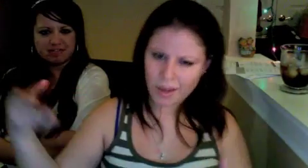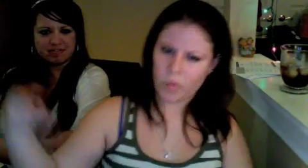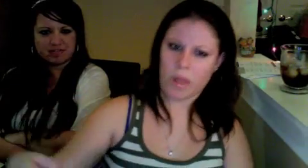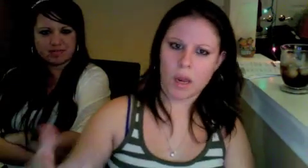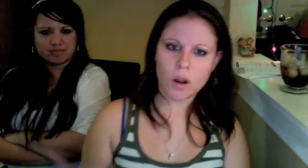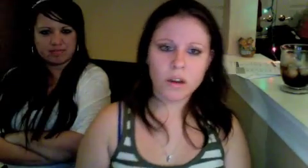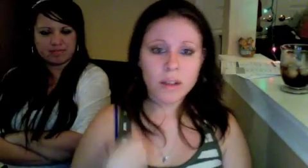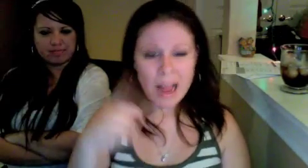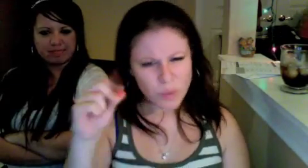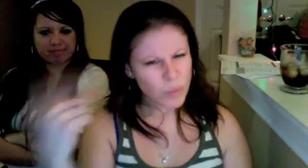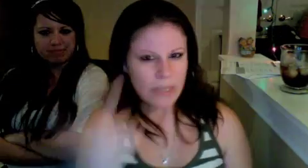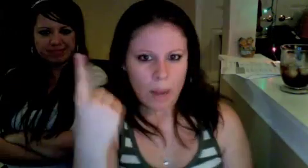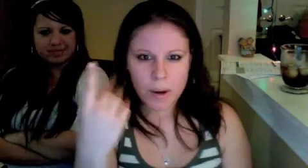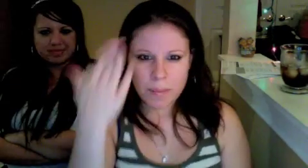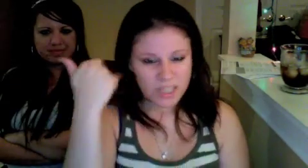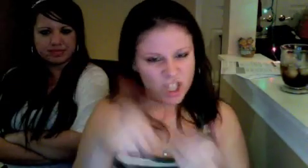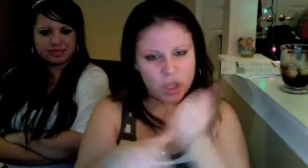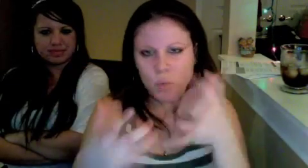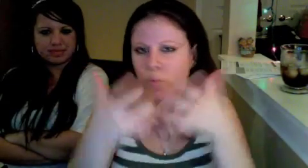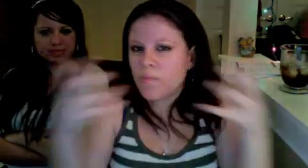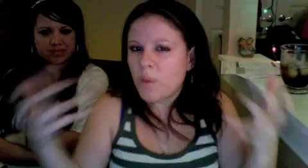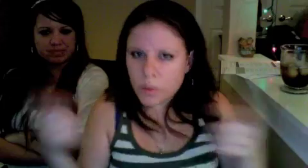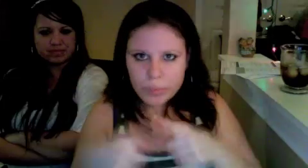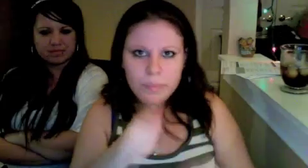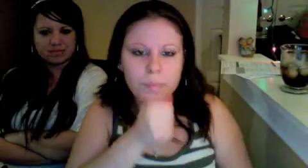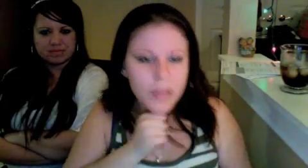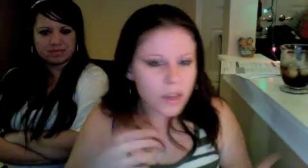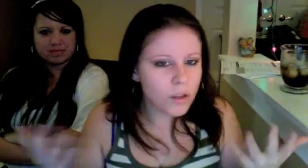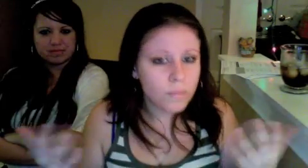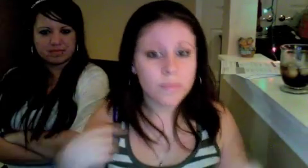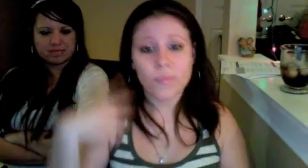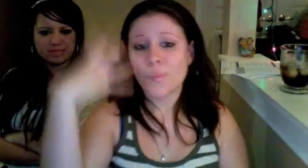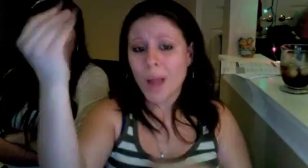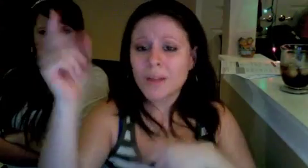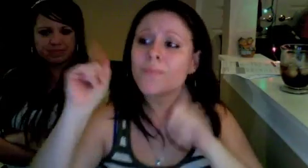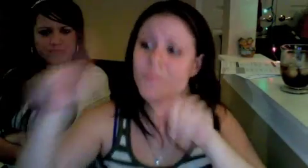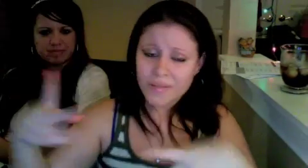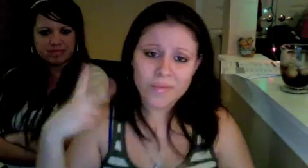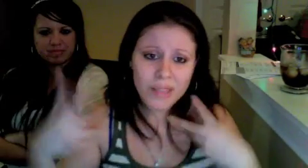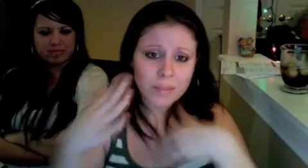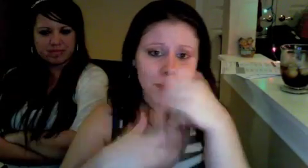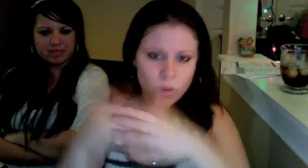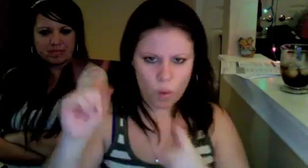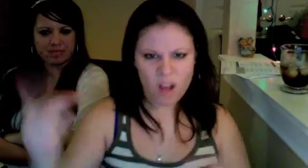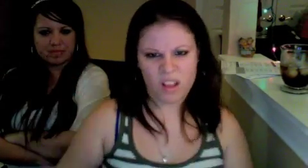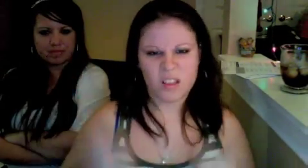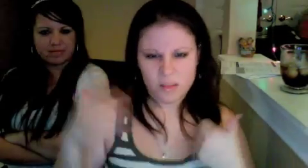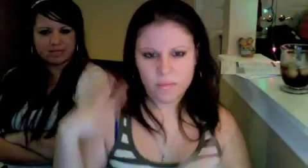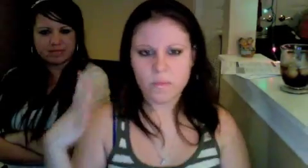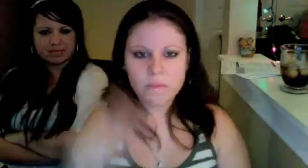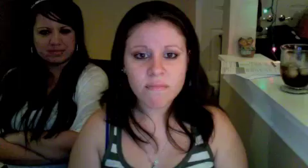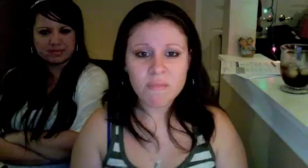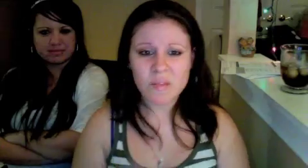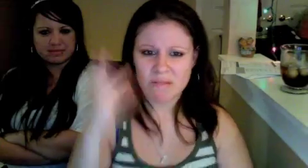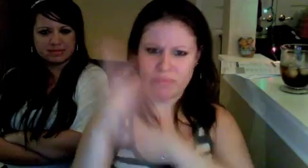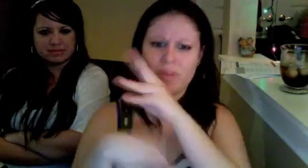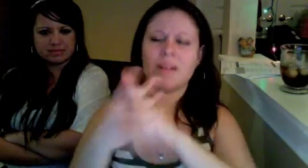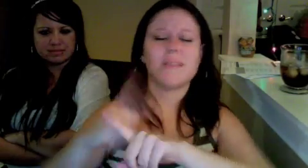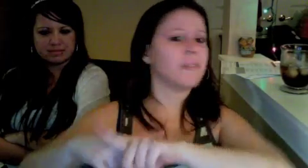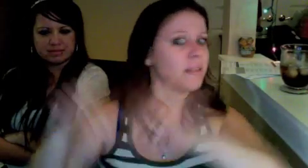had to do something because the shit was too much to bear. So I went and visited the building where she used to live. The world looks a lot different